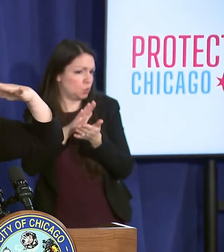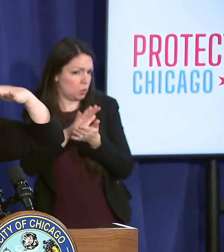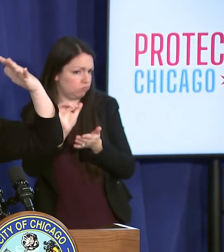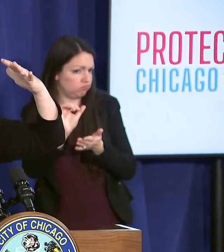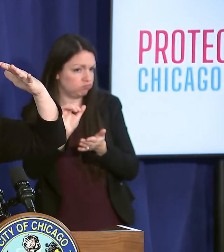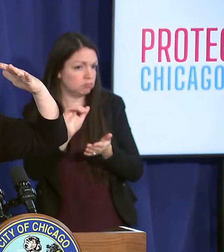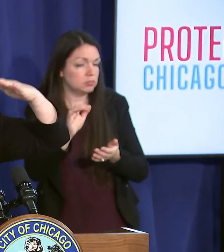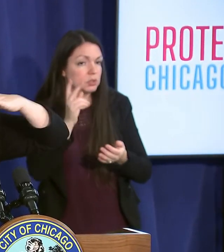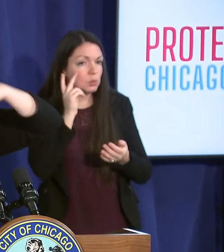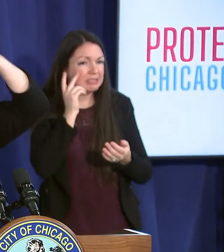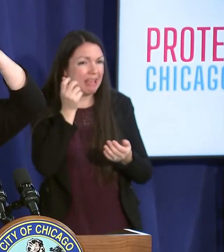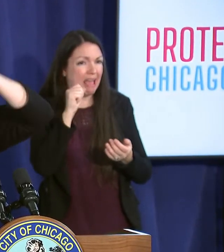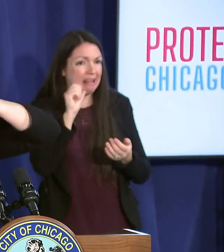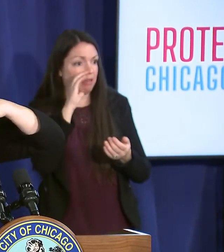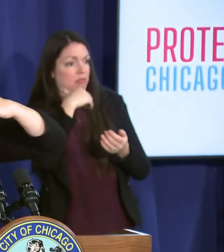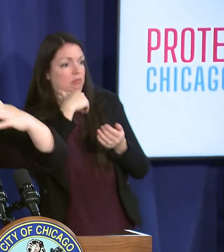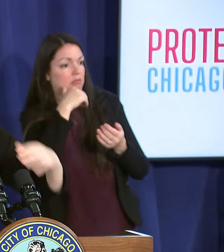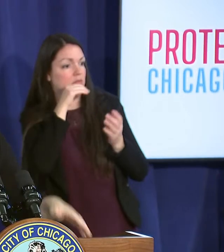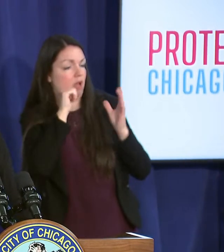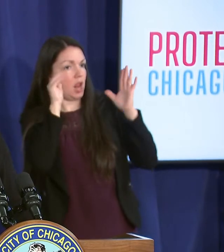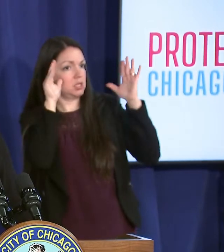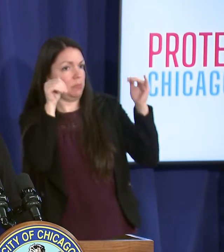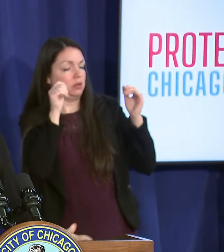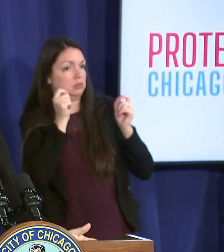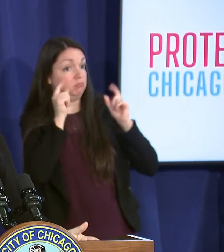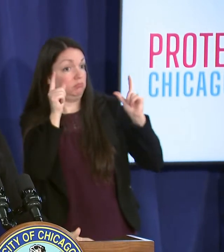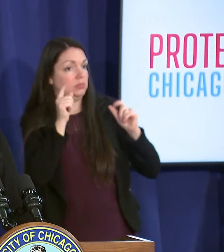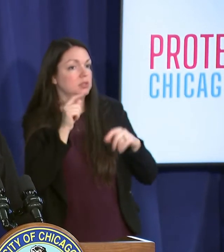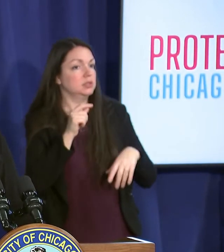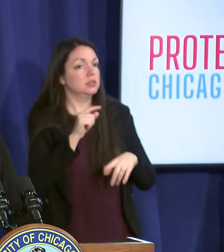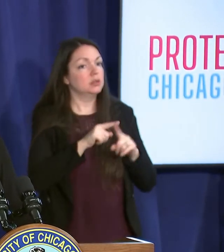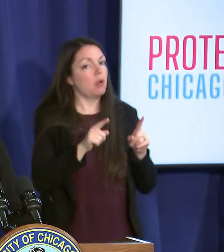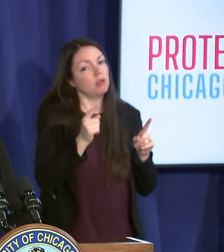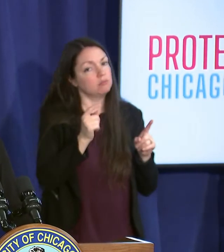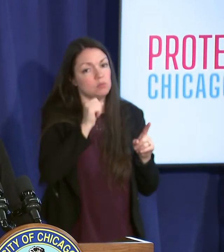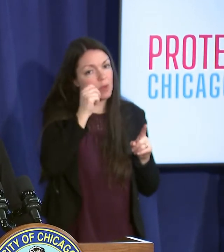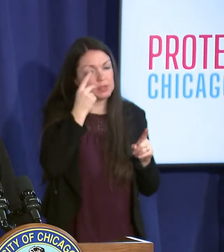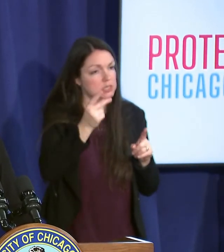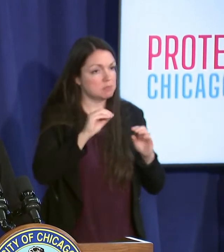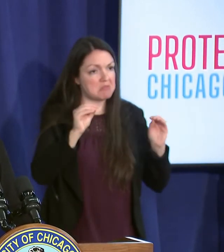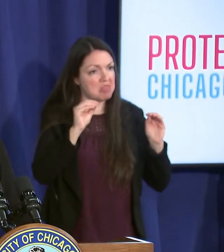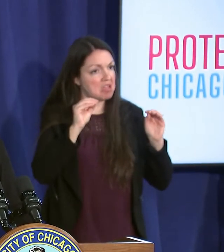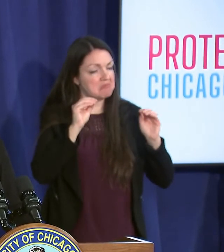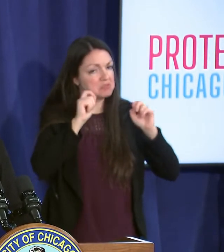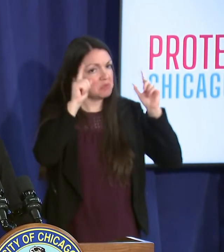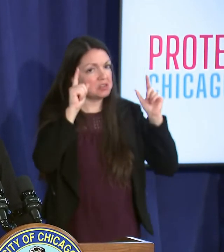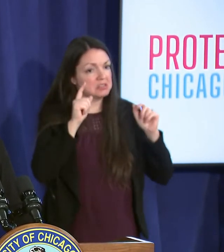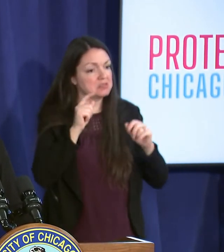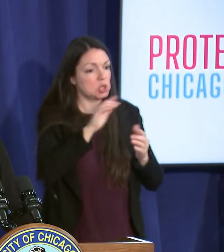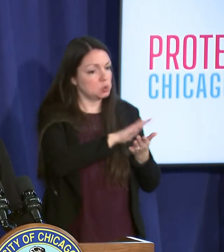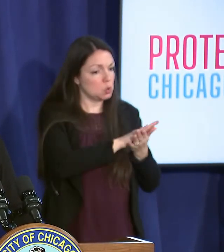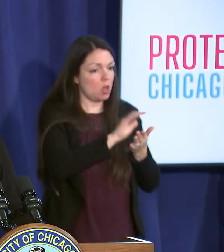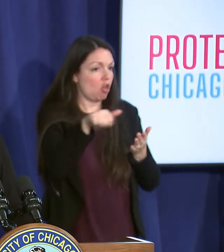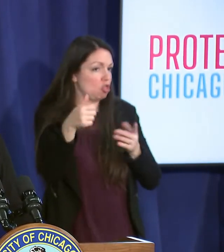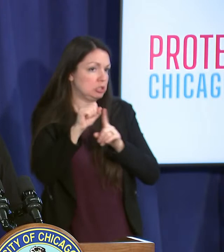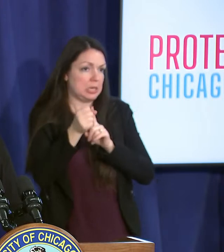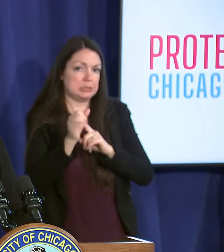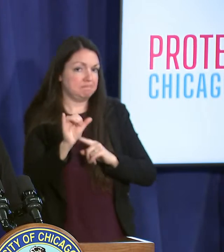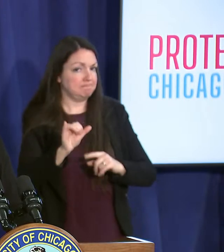seeing anything unexpected compared to the community, which we have not seen there or in other settings as well.